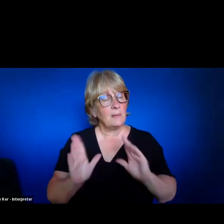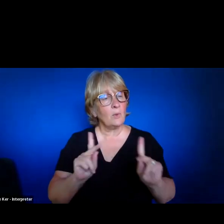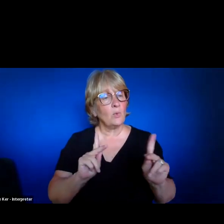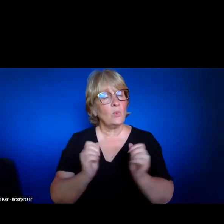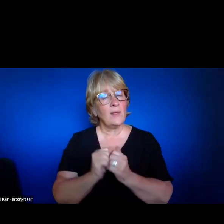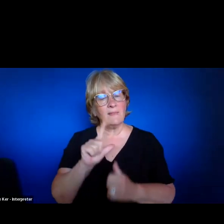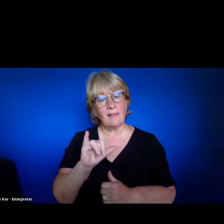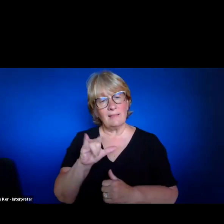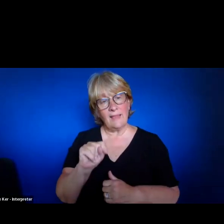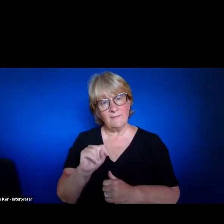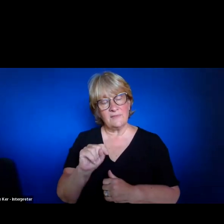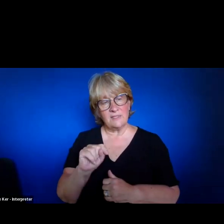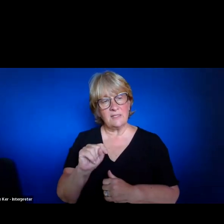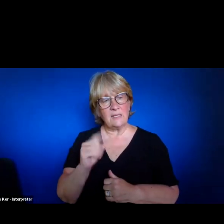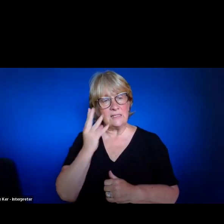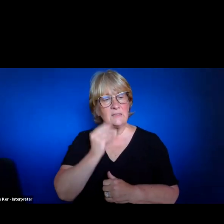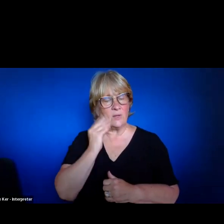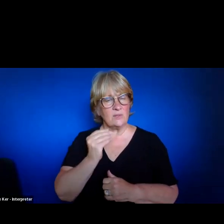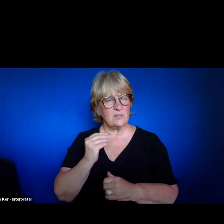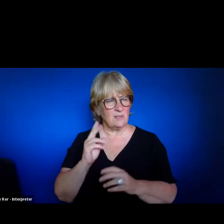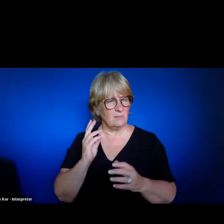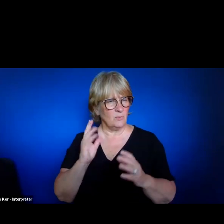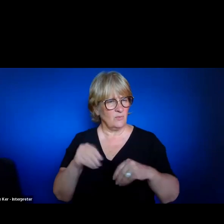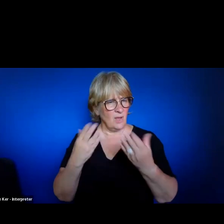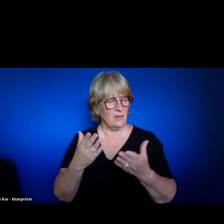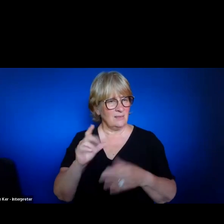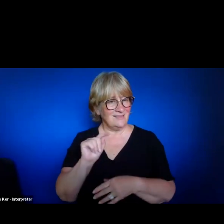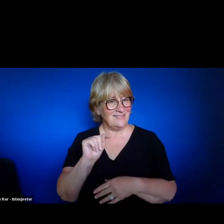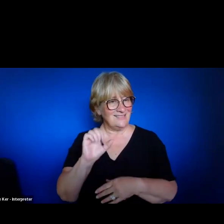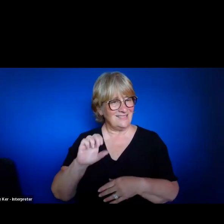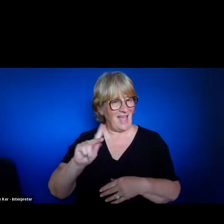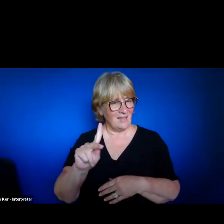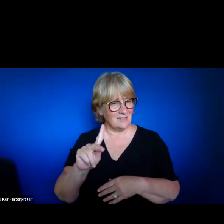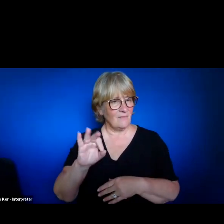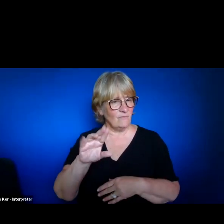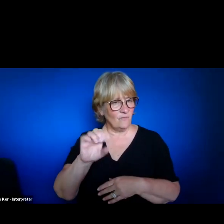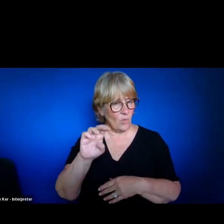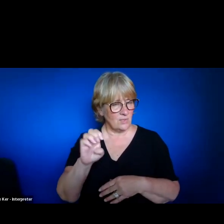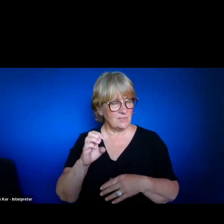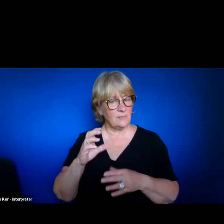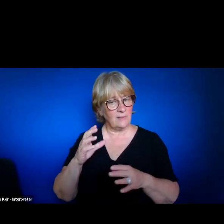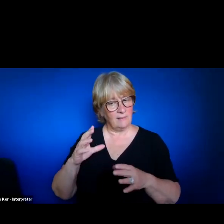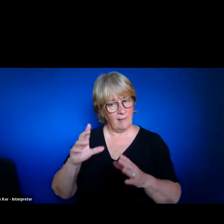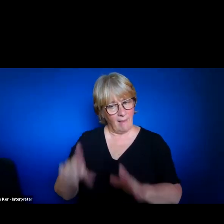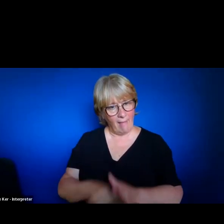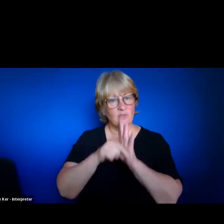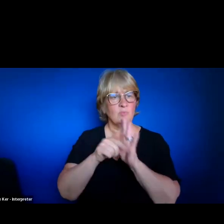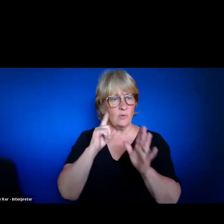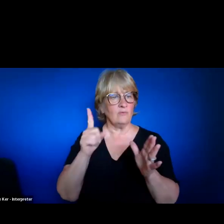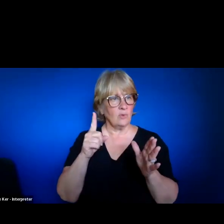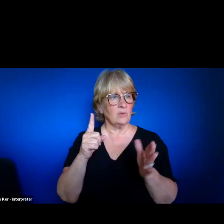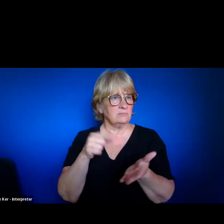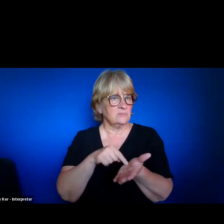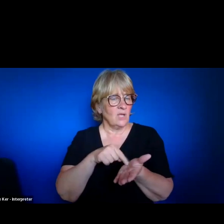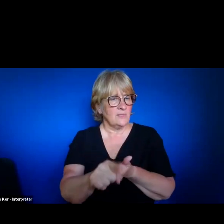on a variety of boards, commissions, work groups, task forces to be eligible for compensation for providing that service